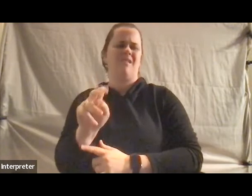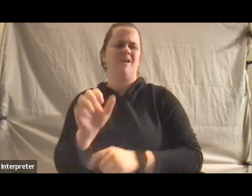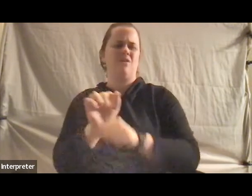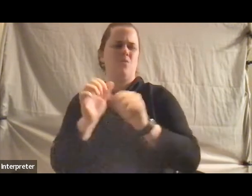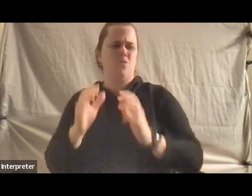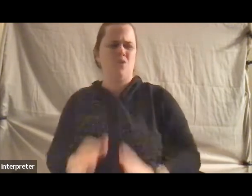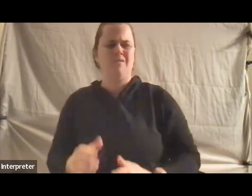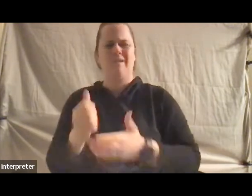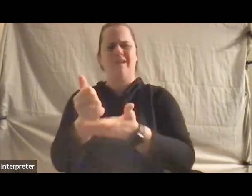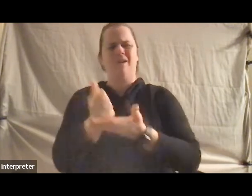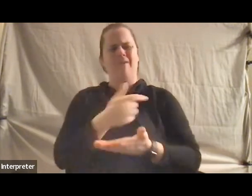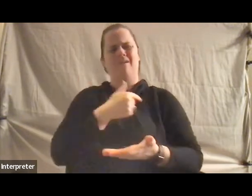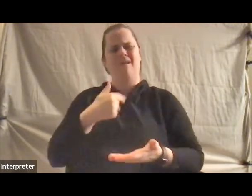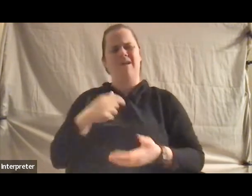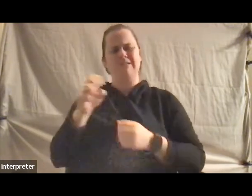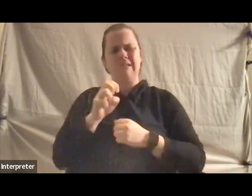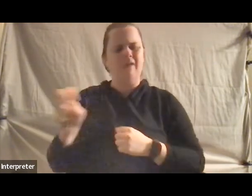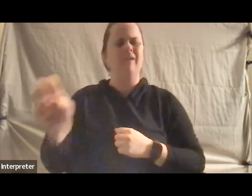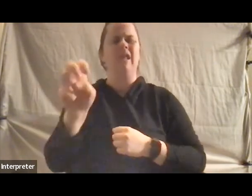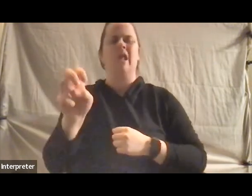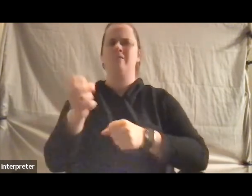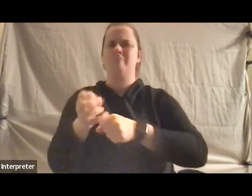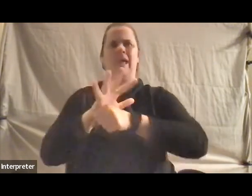and continue to recognize